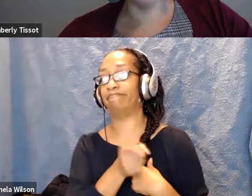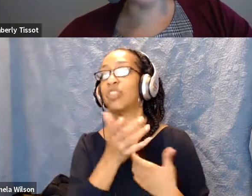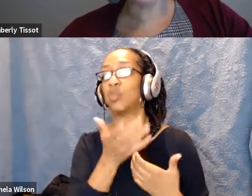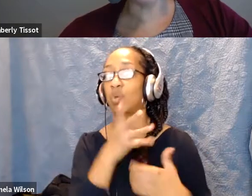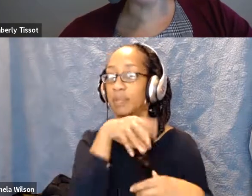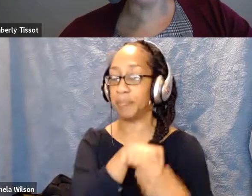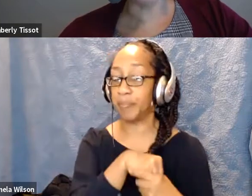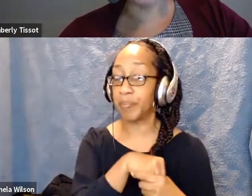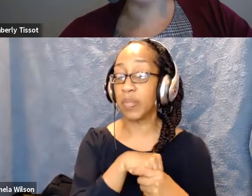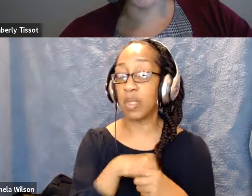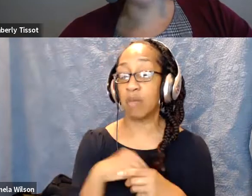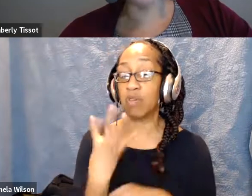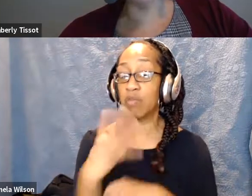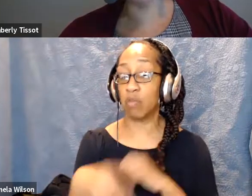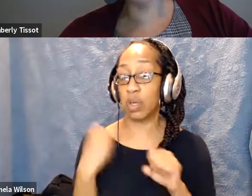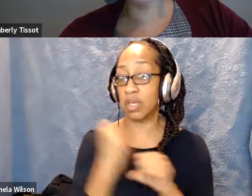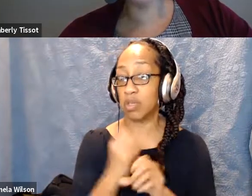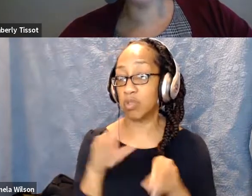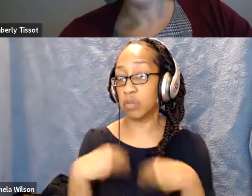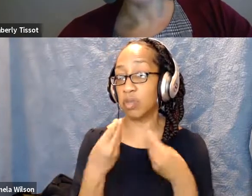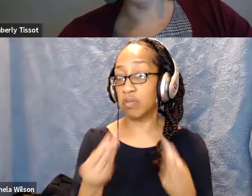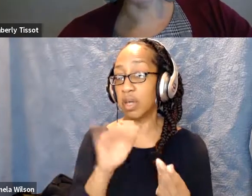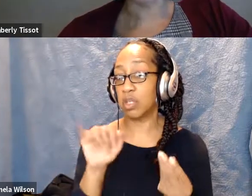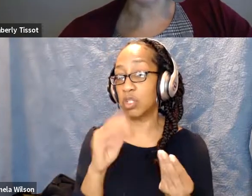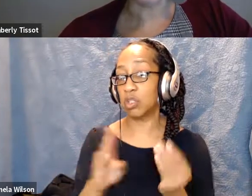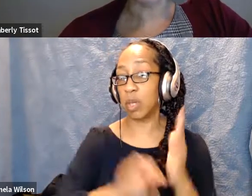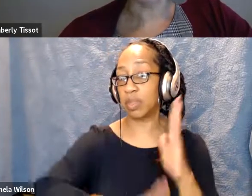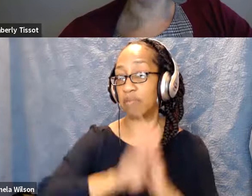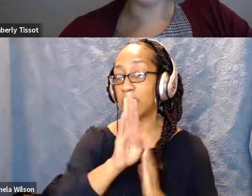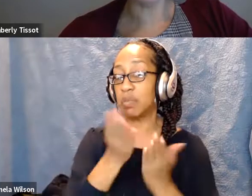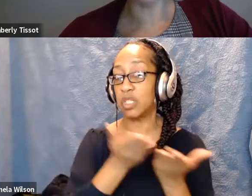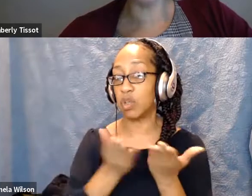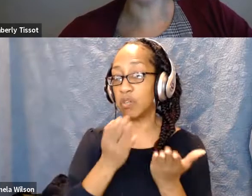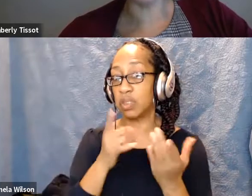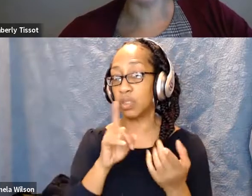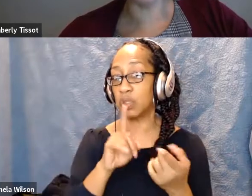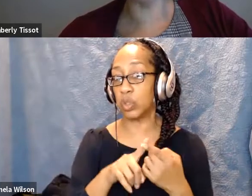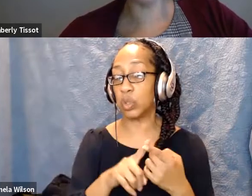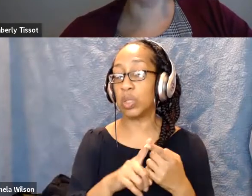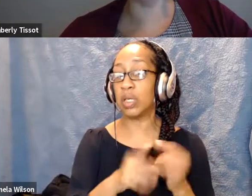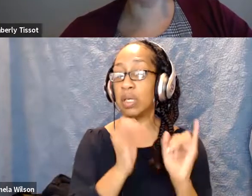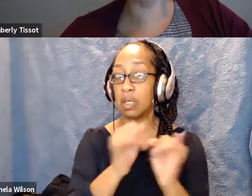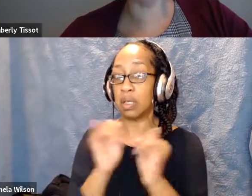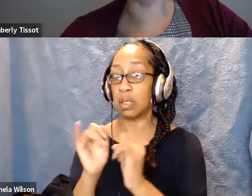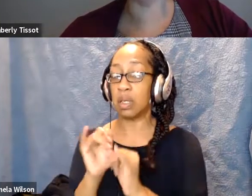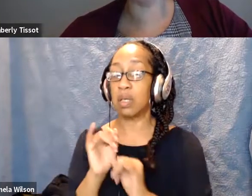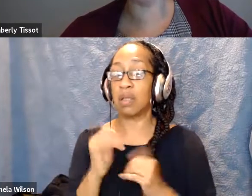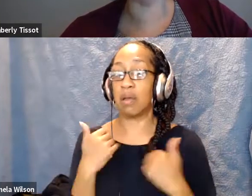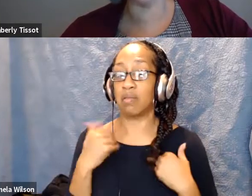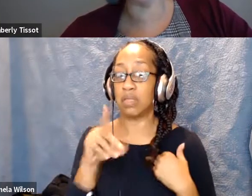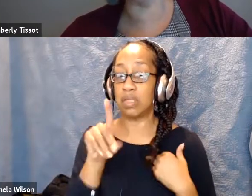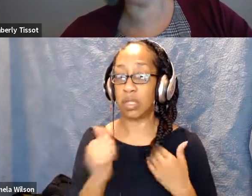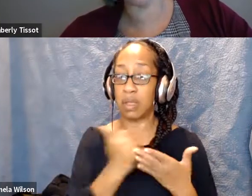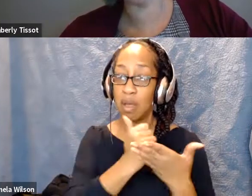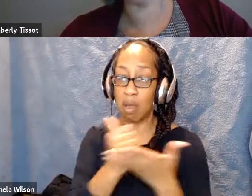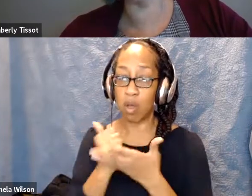For 4 years, Lisa provided job development services to individuals with disabilities, assisting them with seeking,